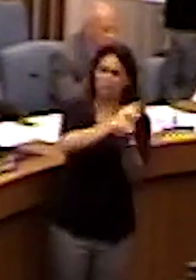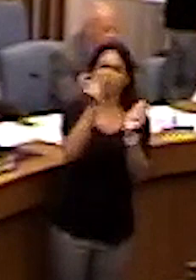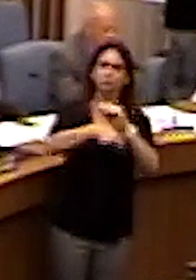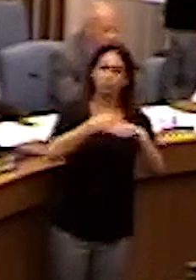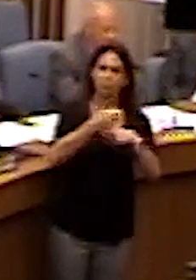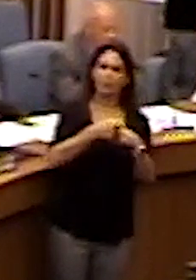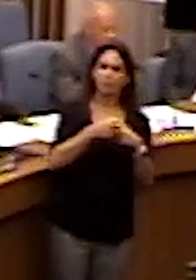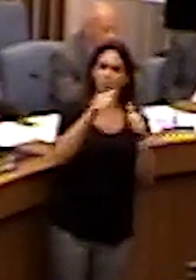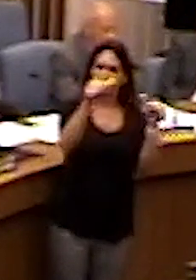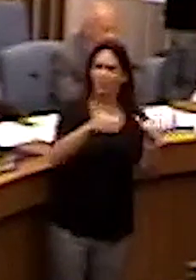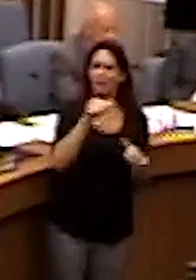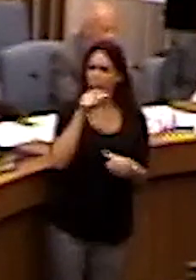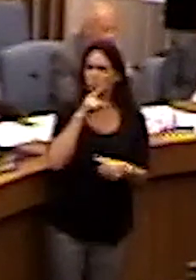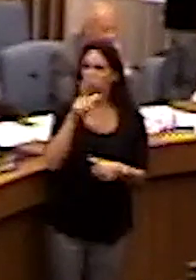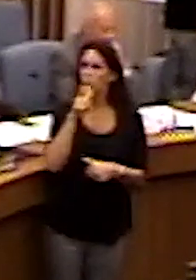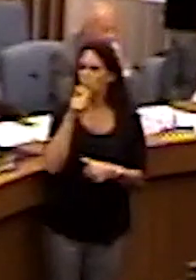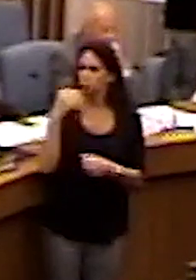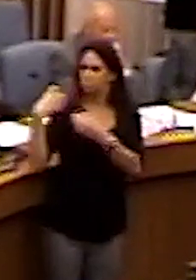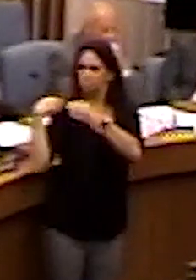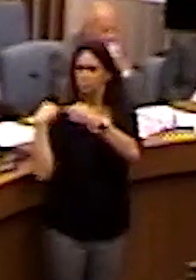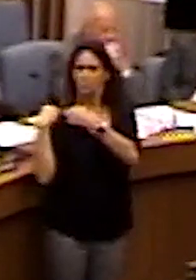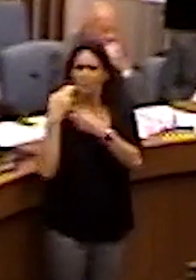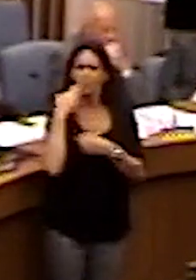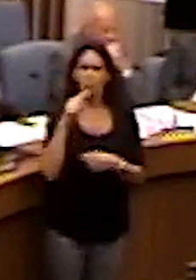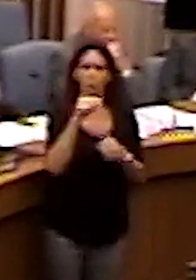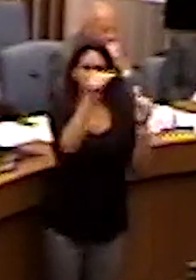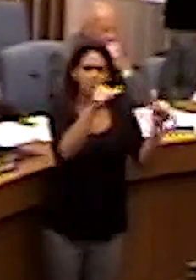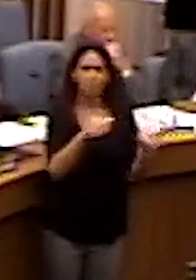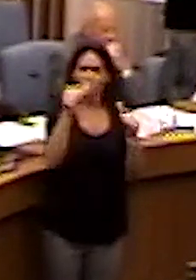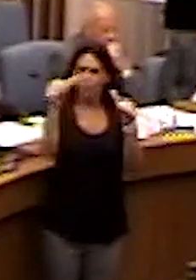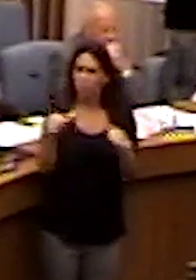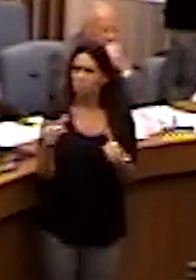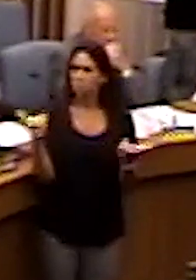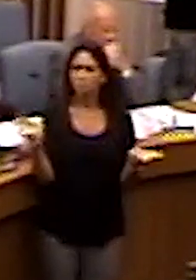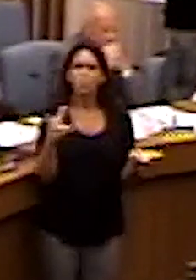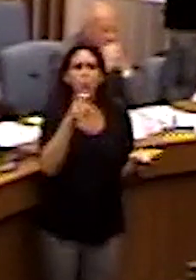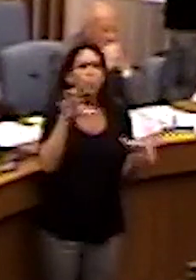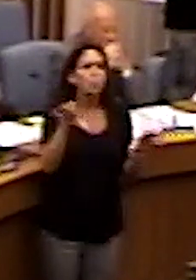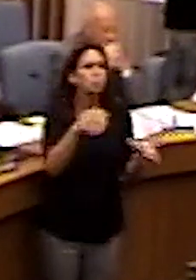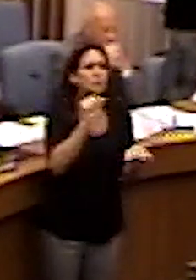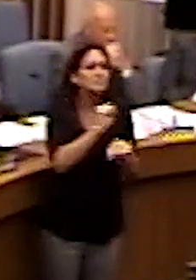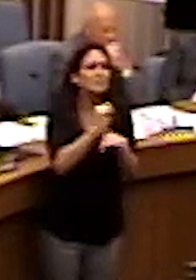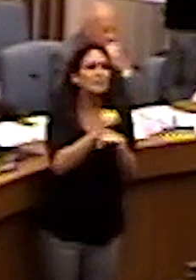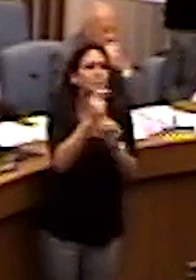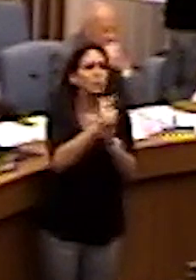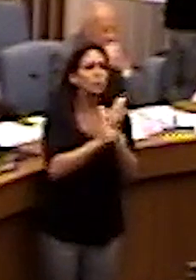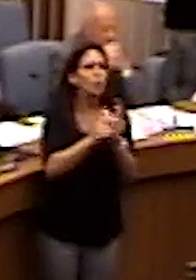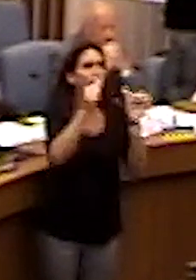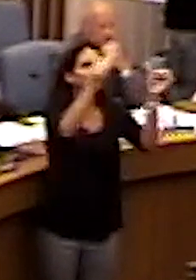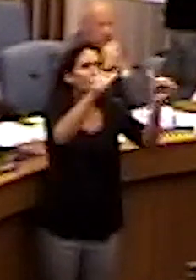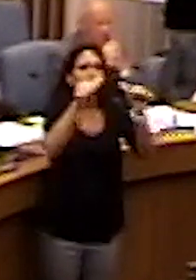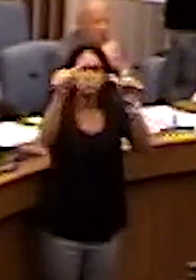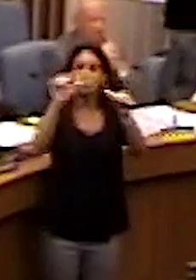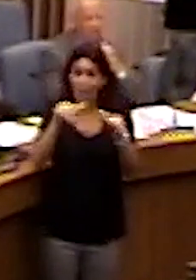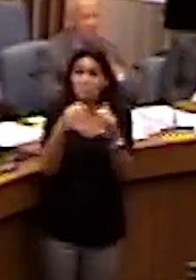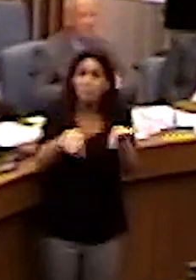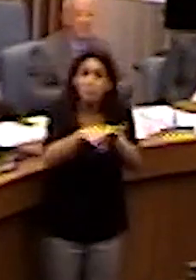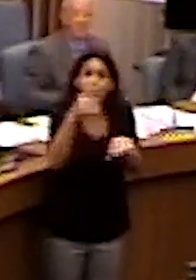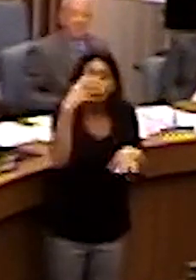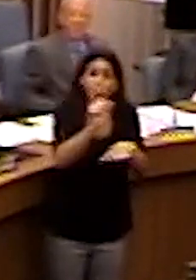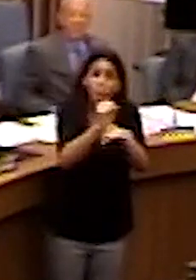don't know who's in charge of it, who's ever in charge of putting the labor law posters up, which is important for your employees.